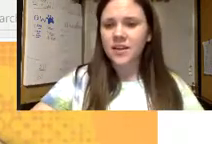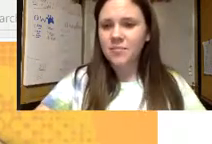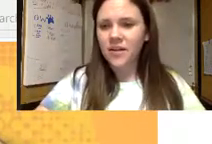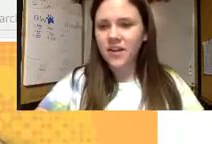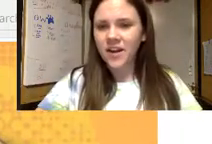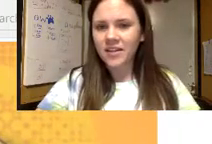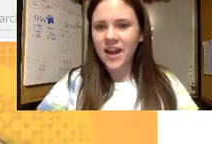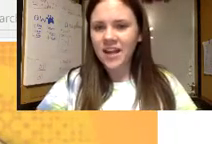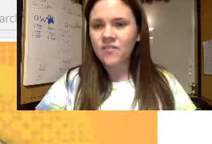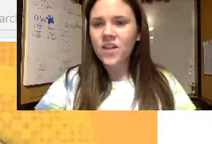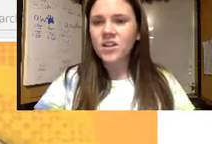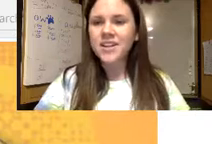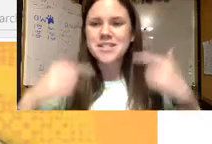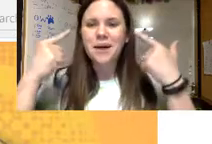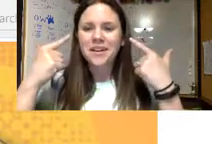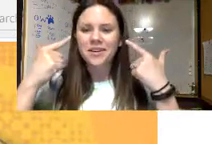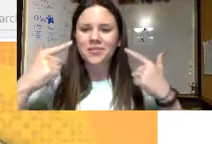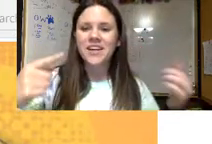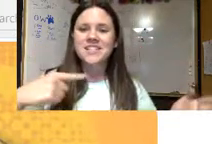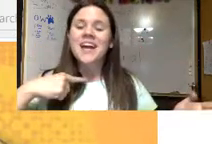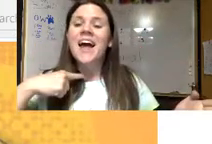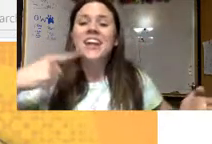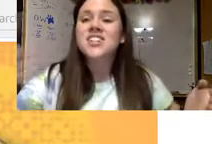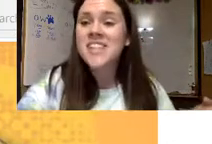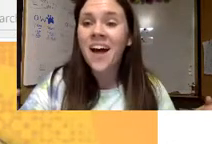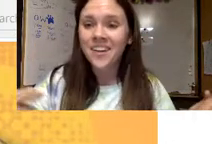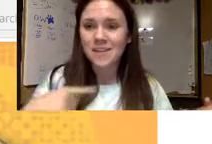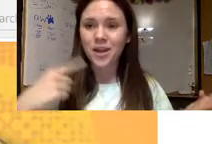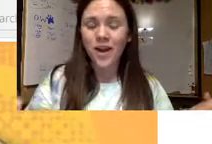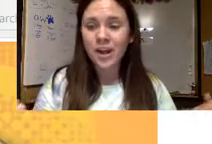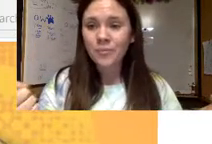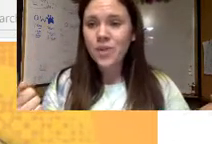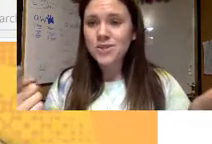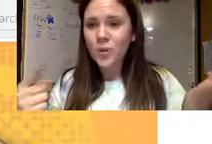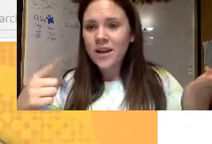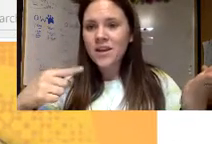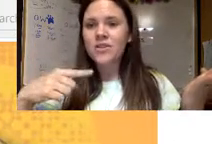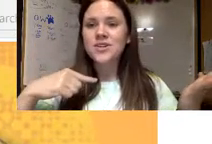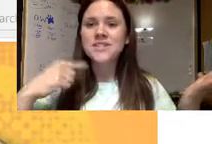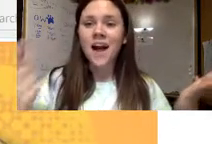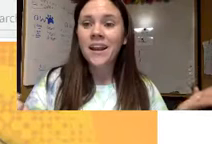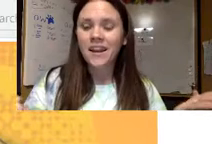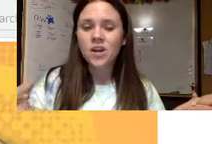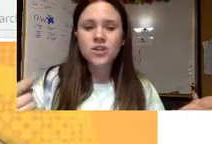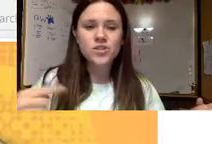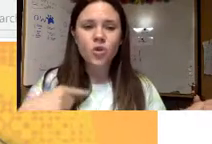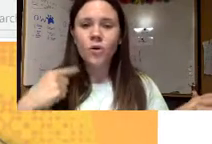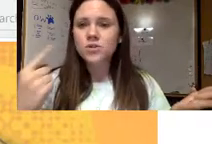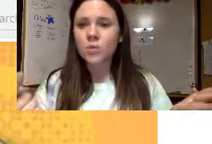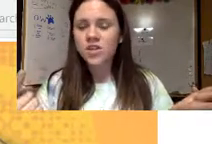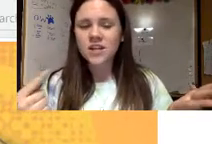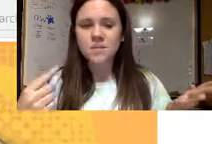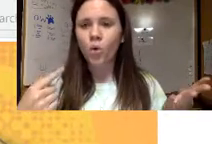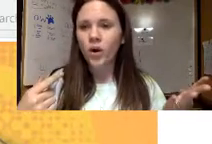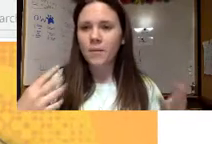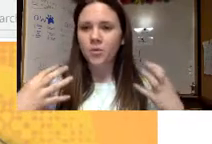the librarian right here, Hetty? Look at the smile on her face, and she's telling something, right? So when you're signing, so